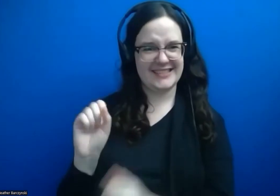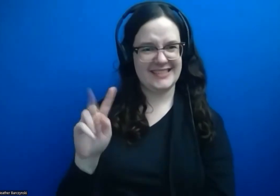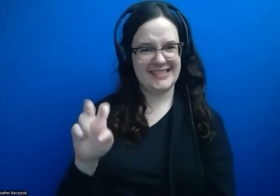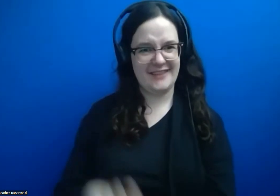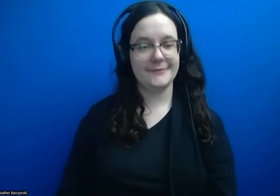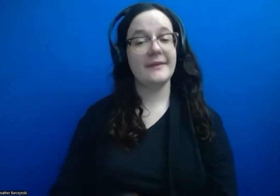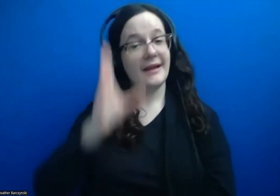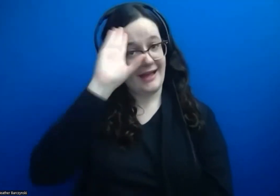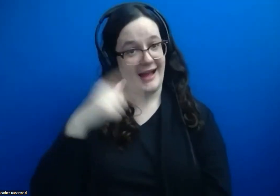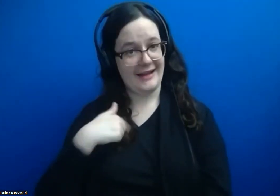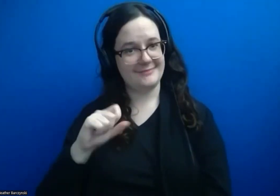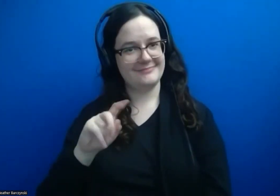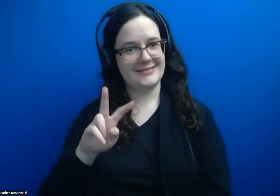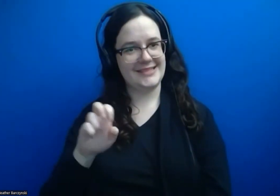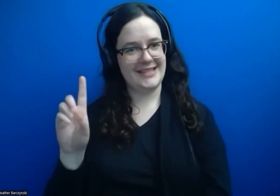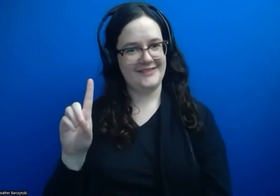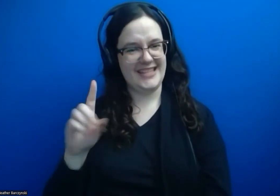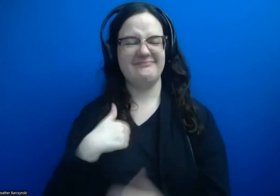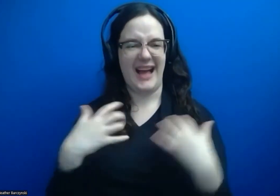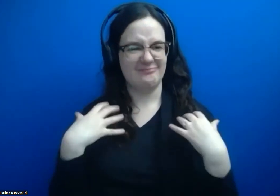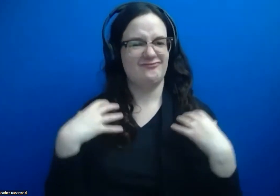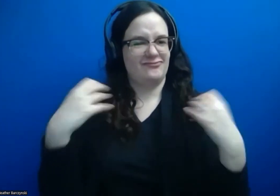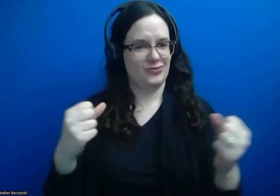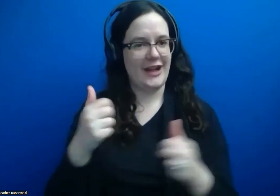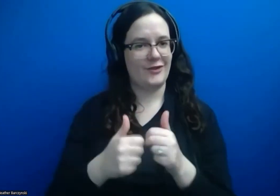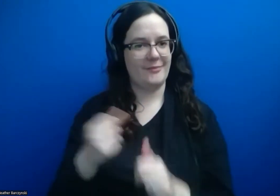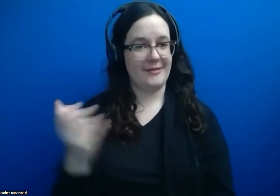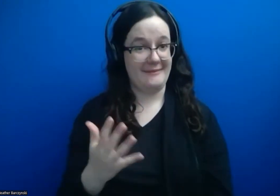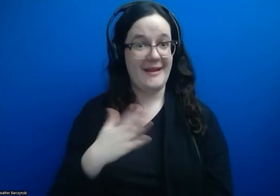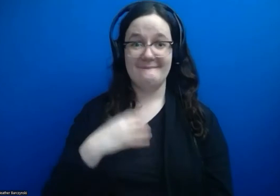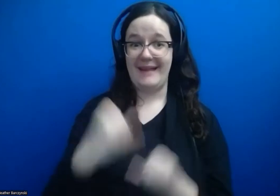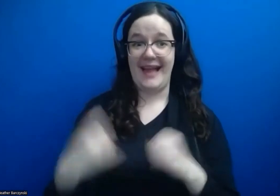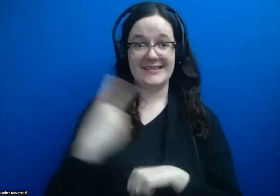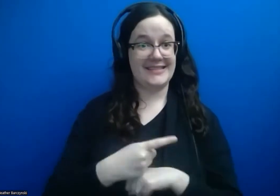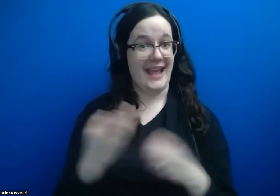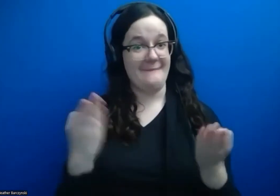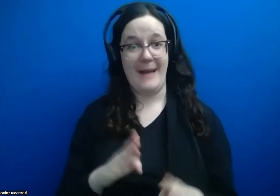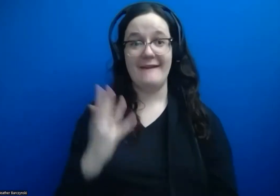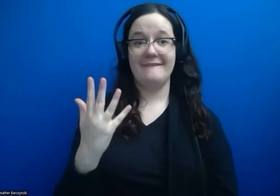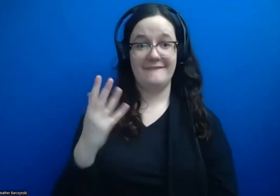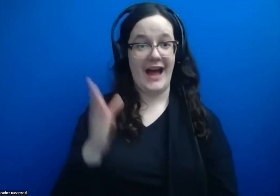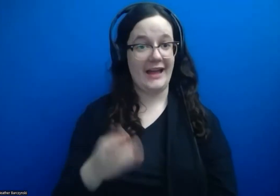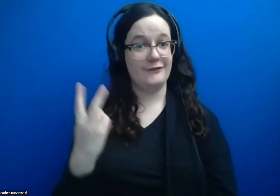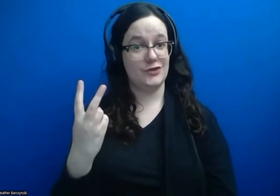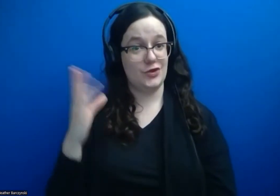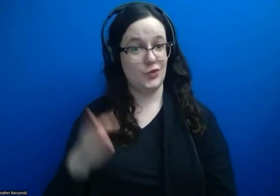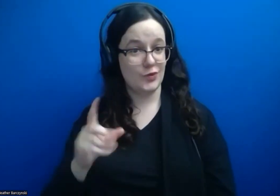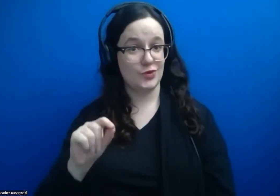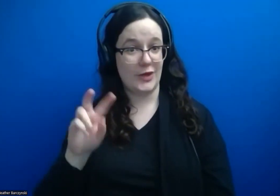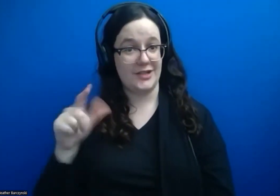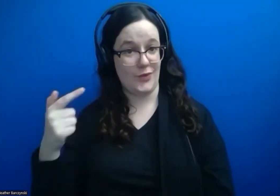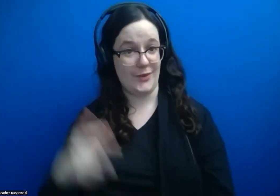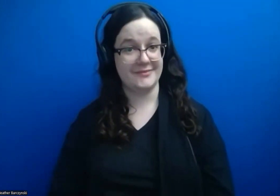Everyone, I'm Steve D. I'm a recovering problem gambler. My last date of bet was 5/2/21. I started